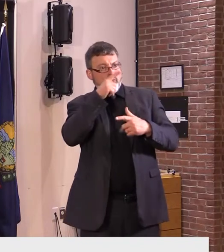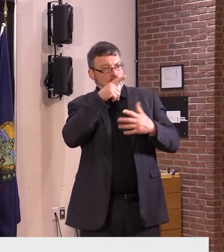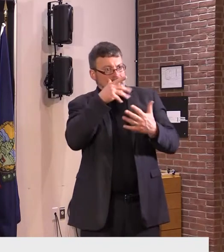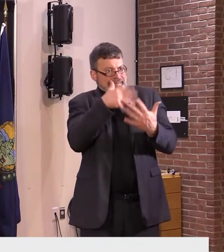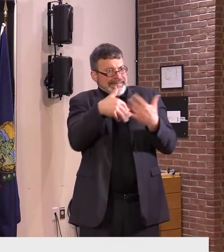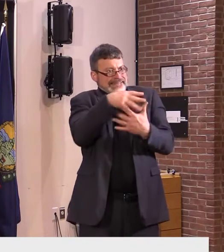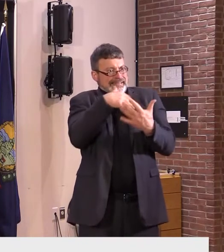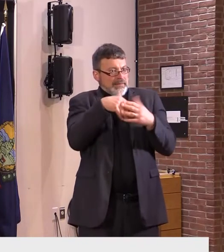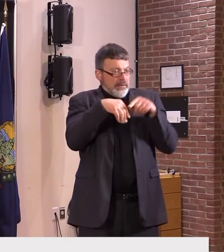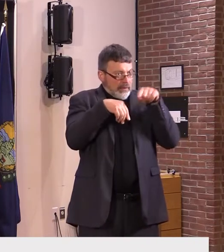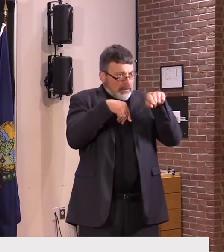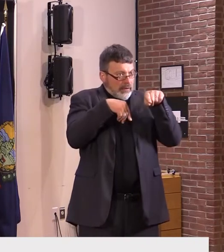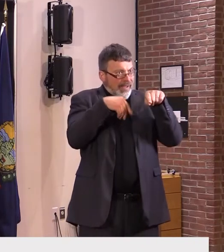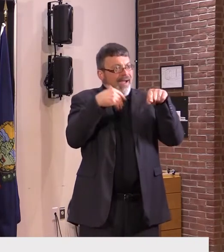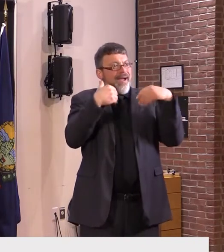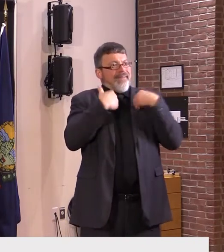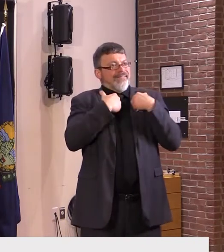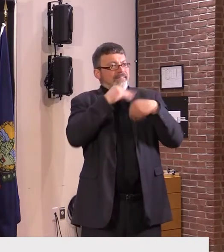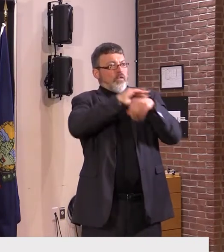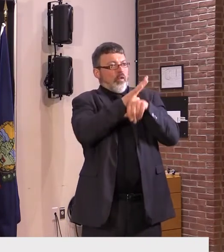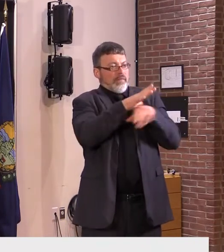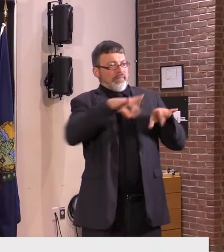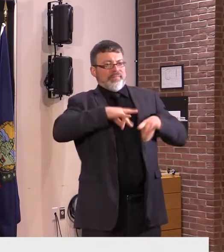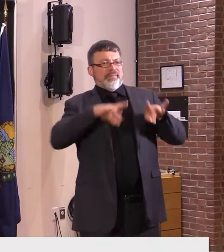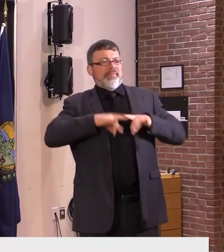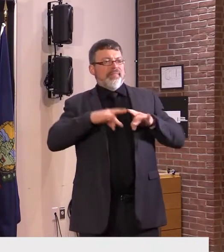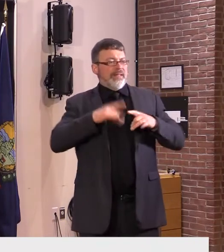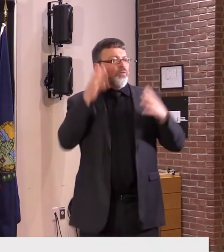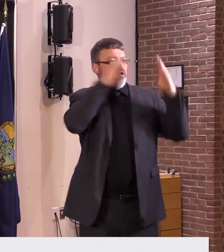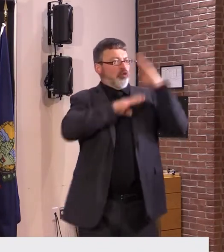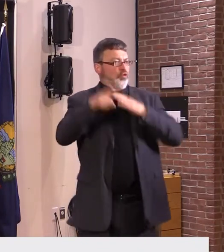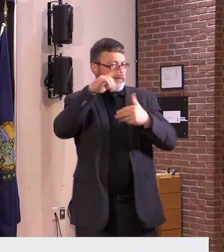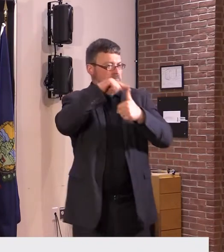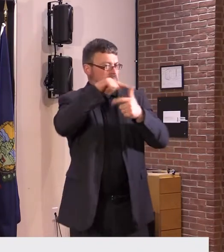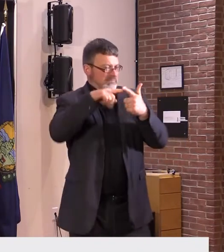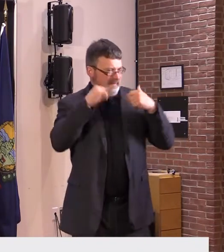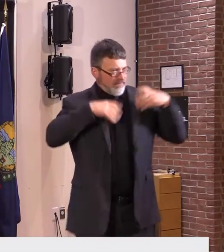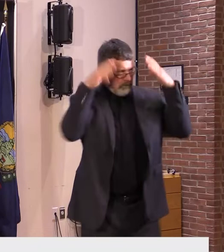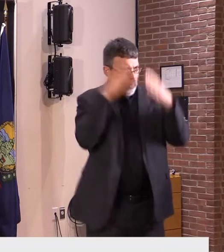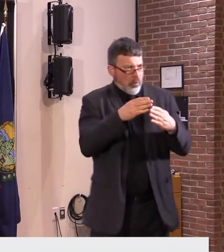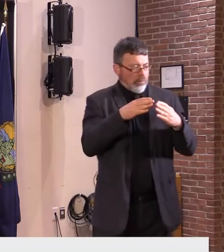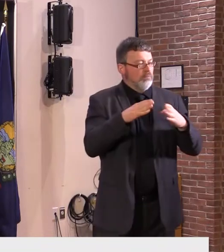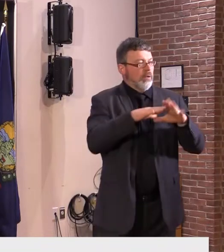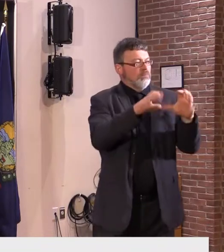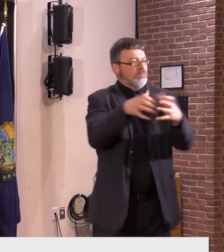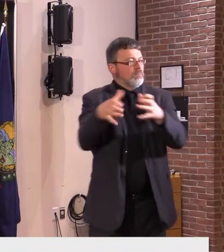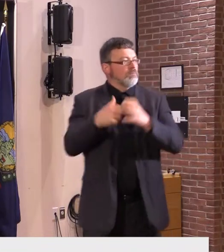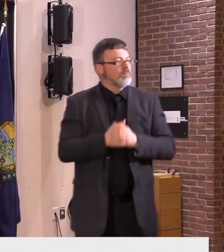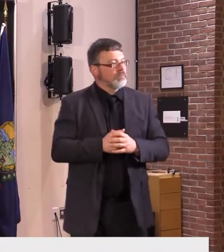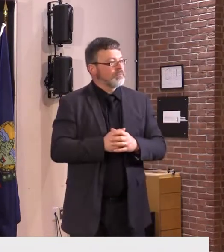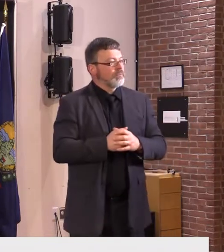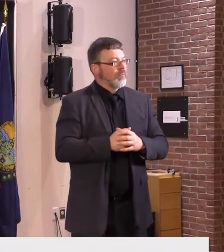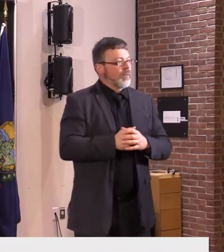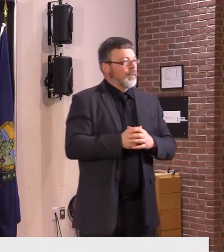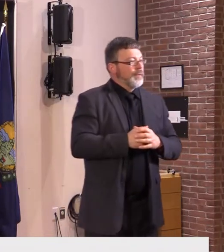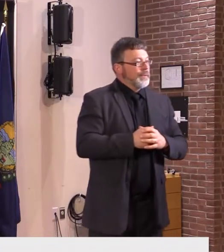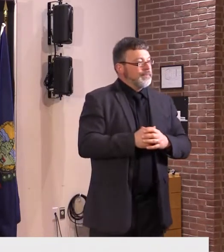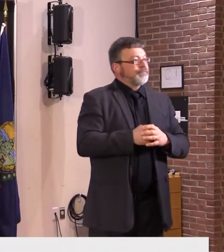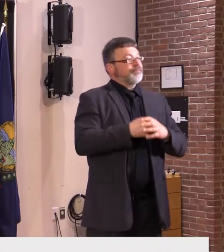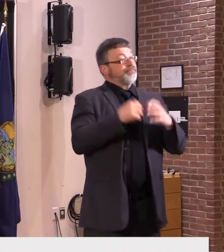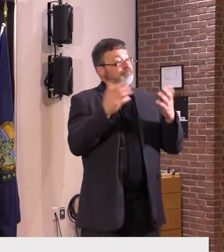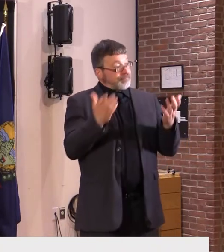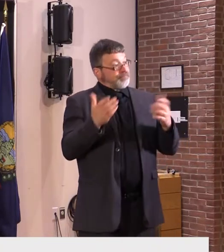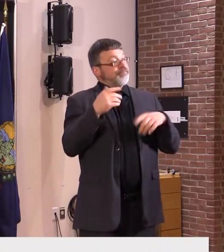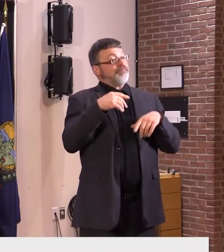of COVID. So three options, at-home tests, pharmacy testing, and healthcare provider testing,